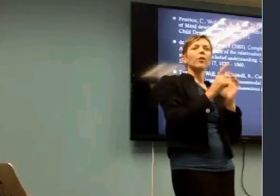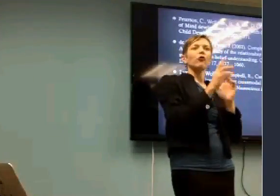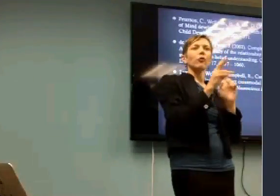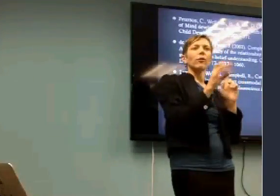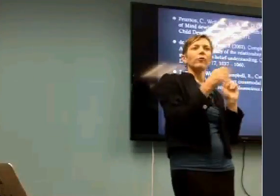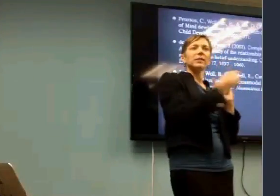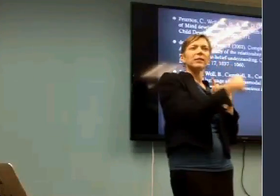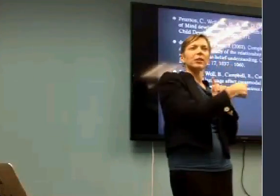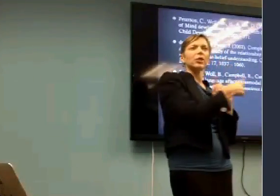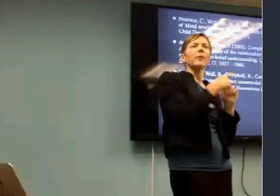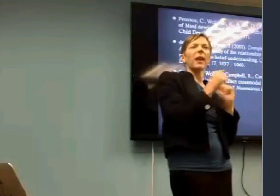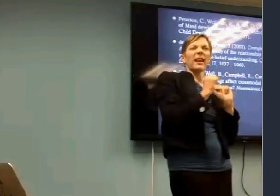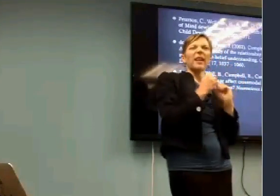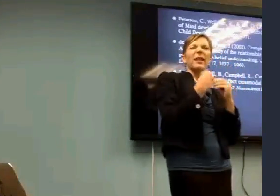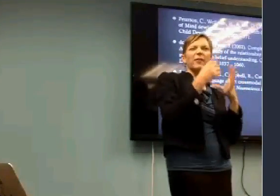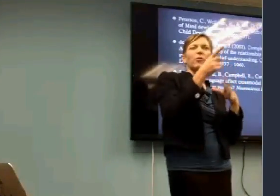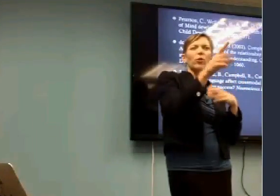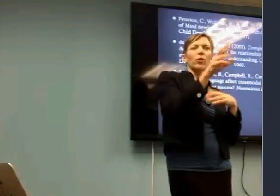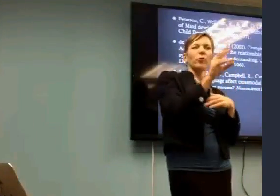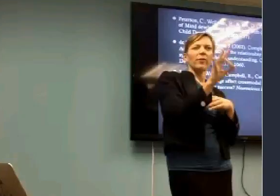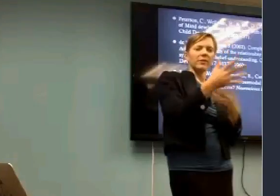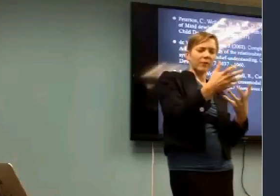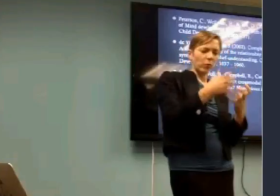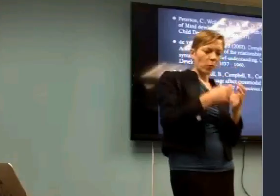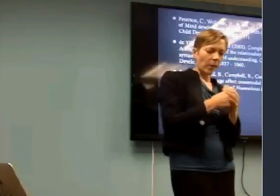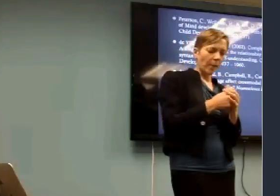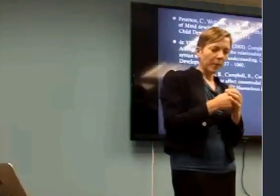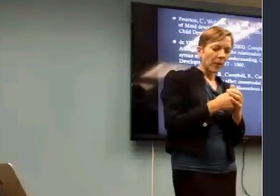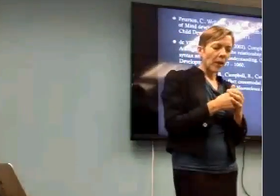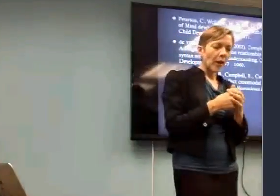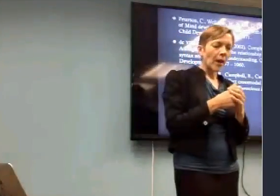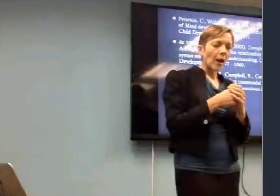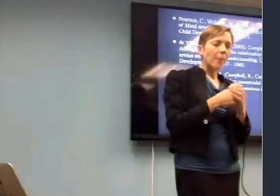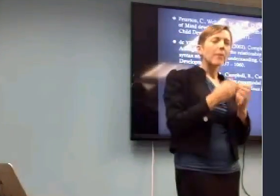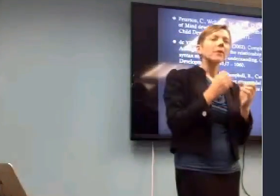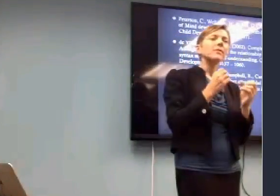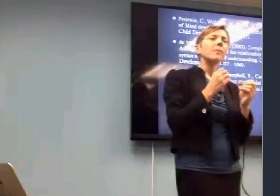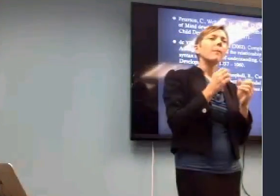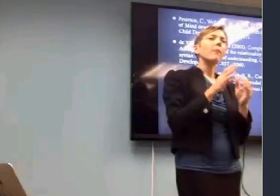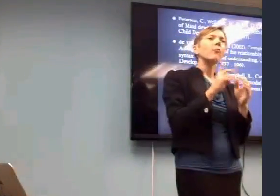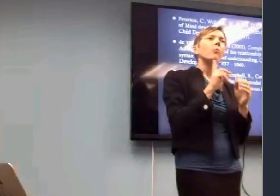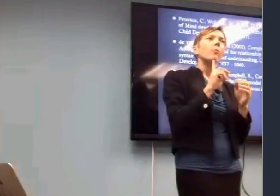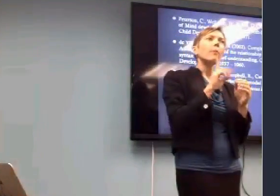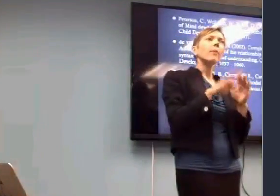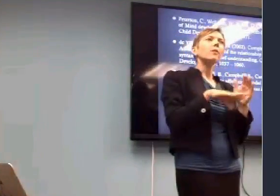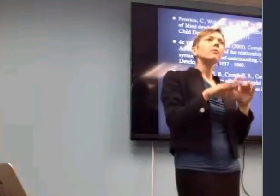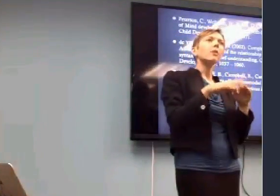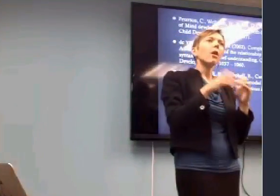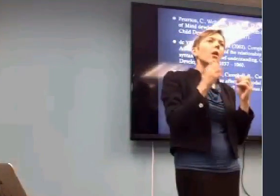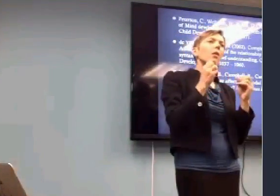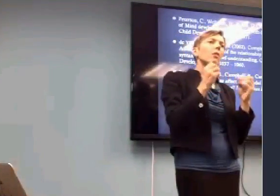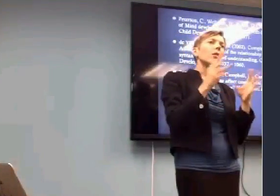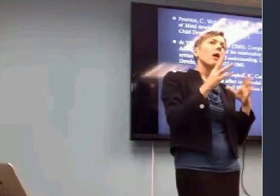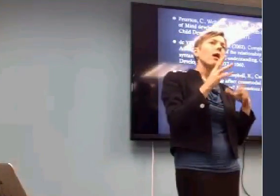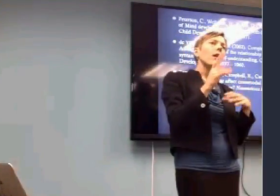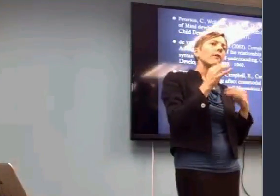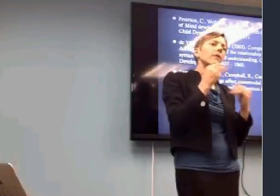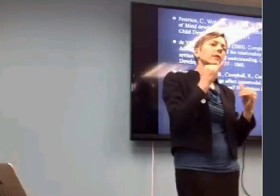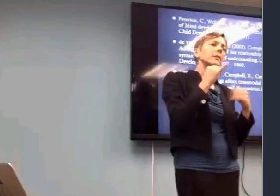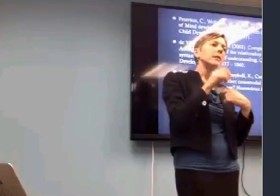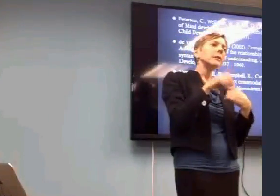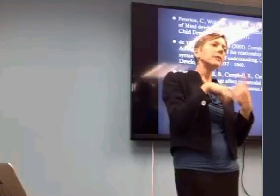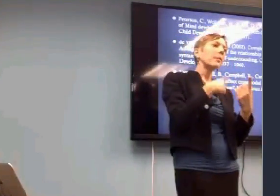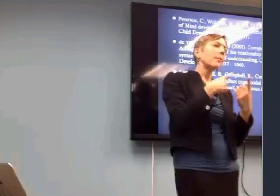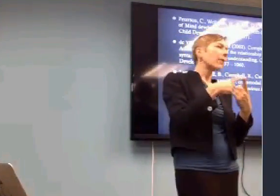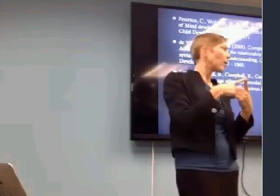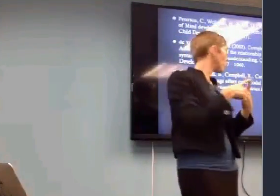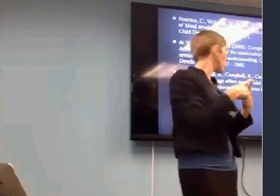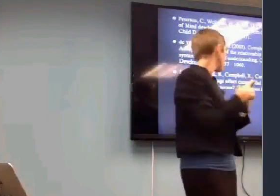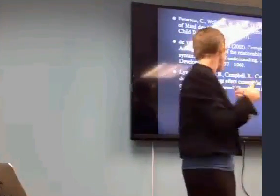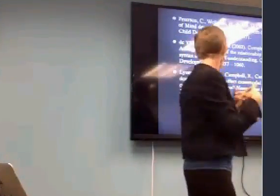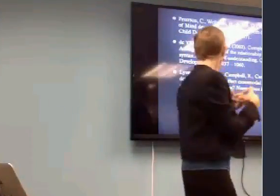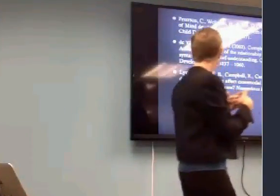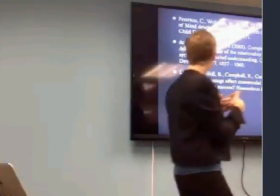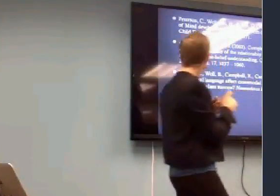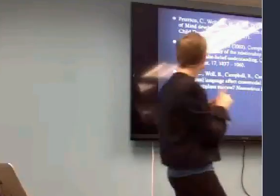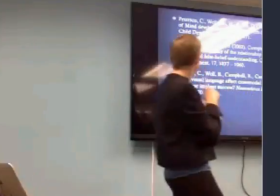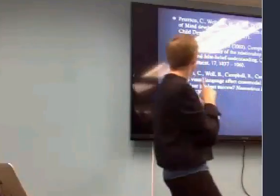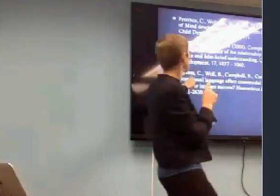argument is flawed. And I do have the reference here. I don't have here, but I can give it to you if you'd like to look at the original reference.